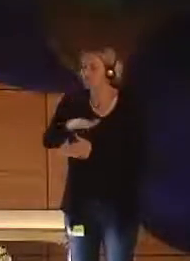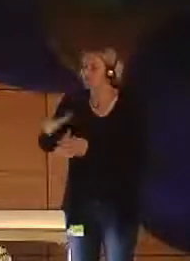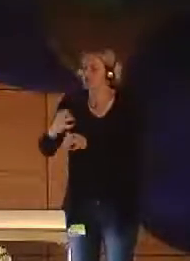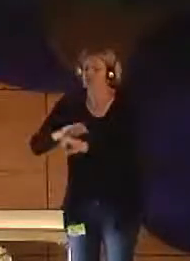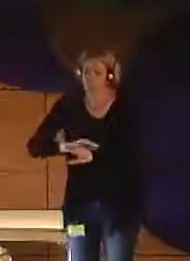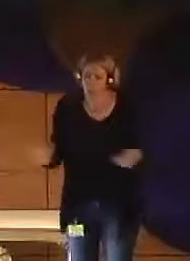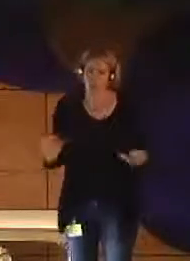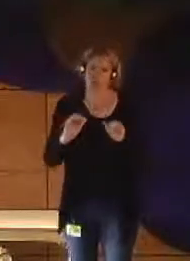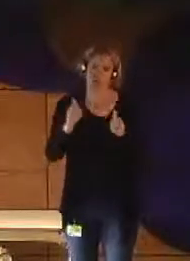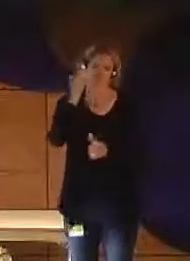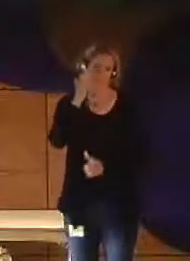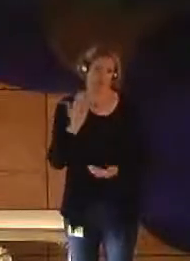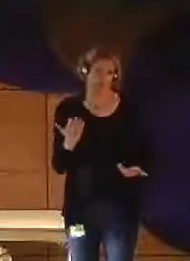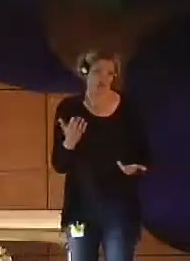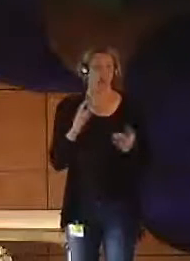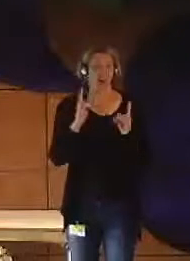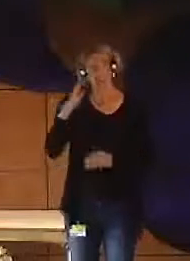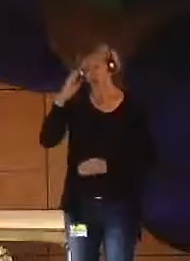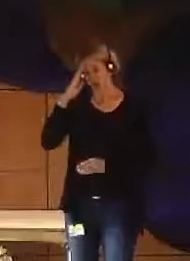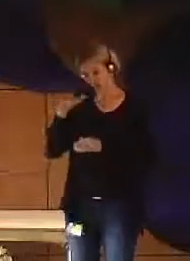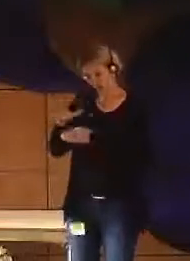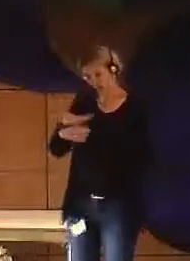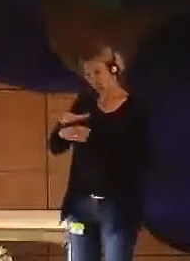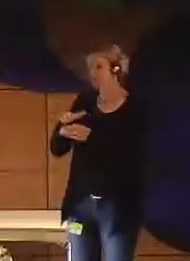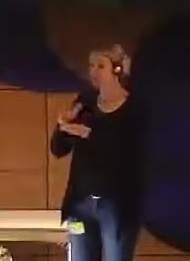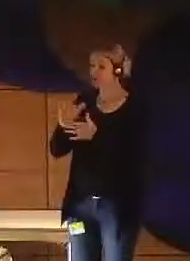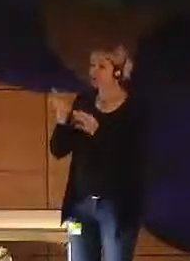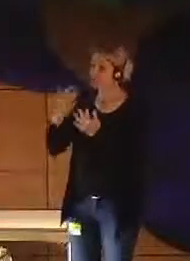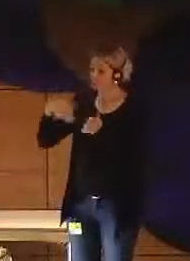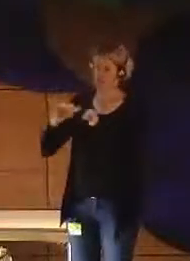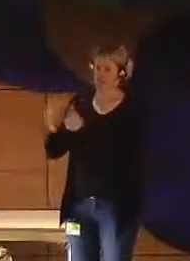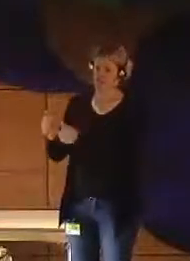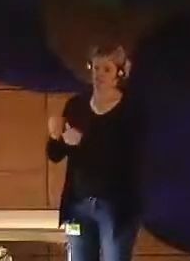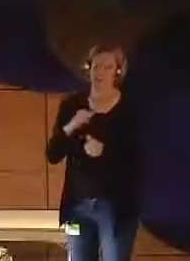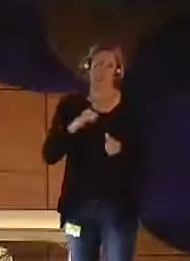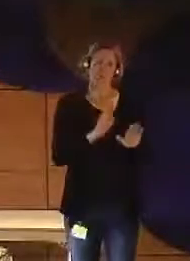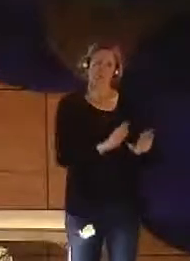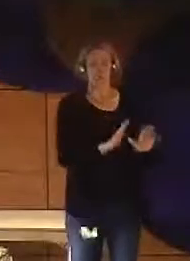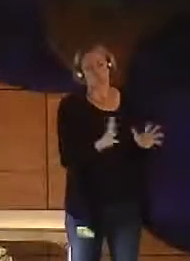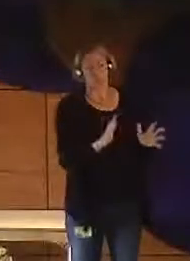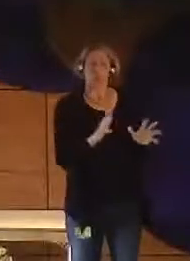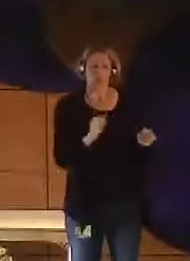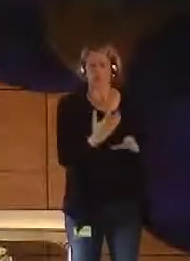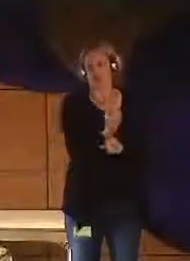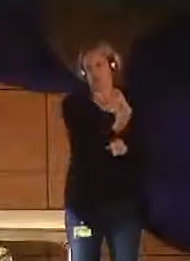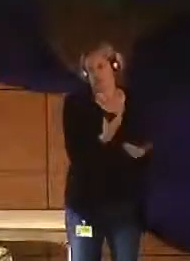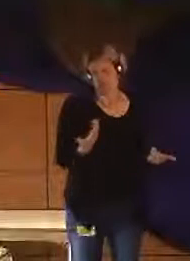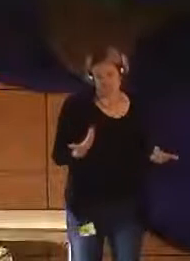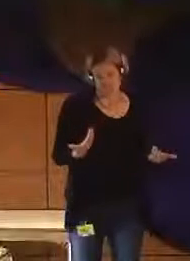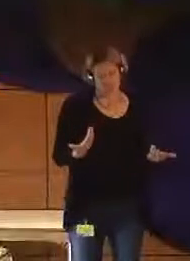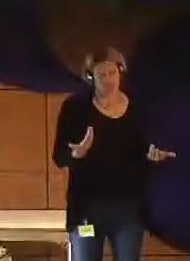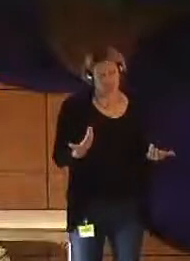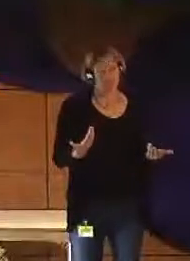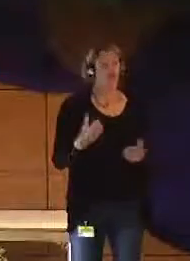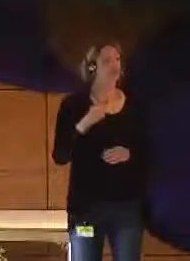more likely to need assistance than girls, but some of them will go through. And clearly, if the girls, the other thing to say is if they're going